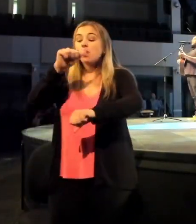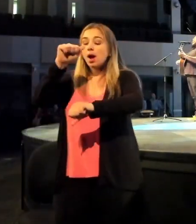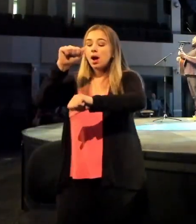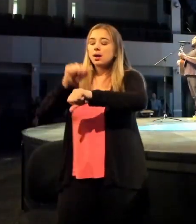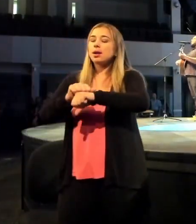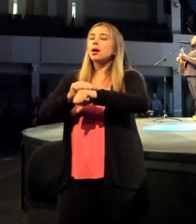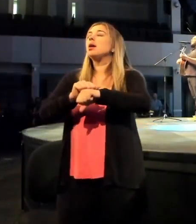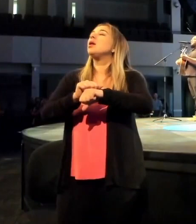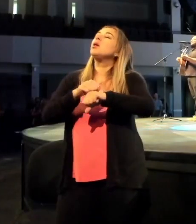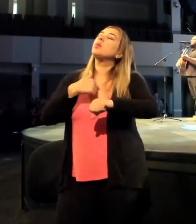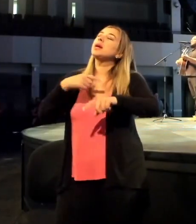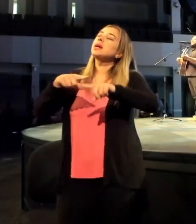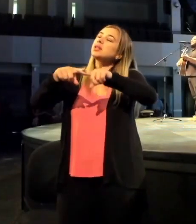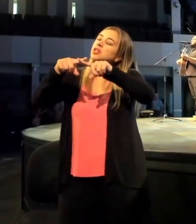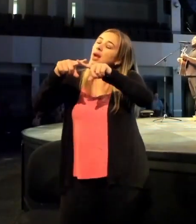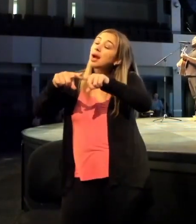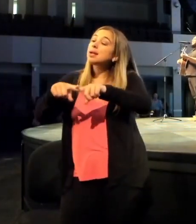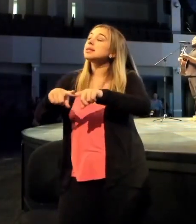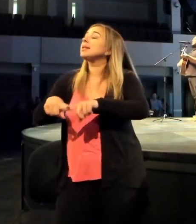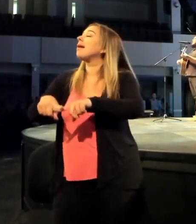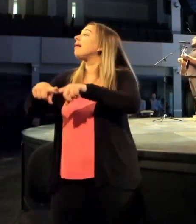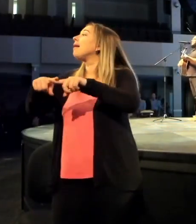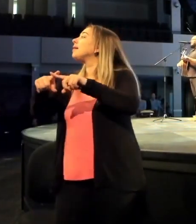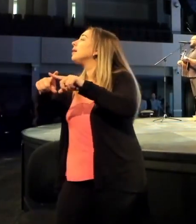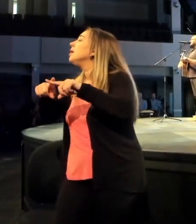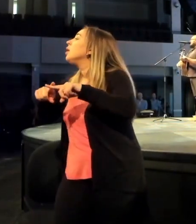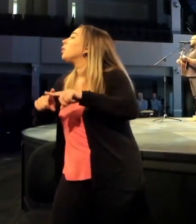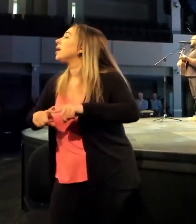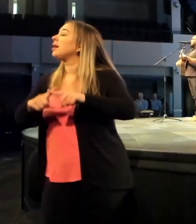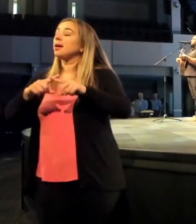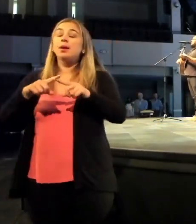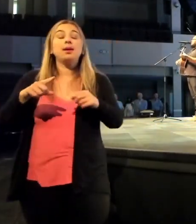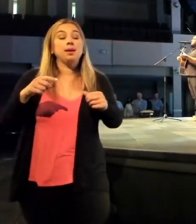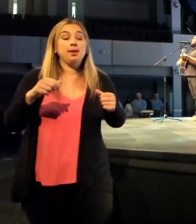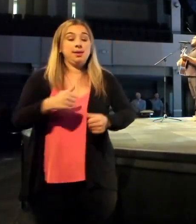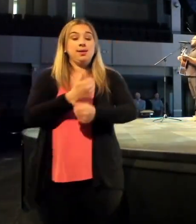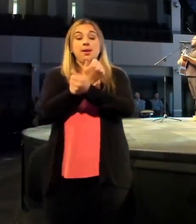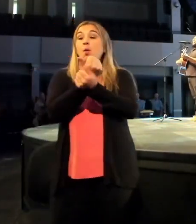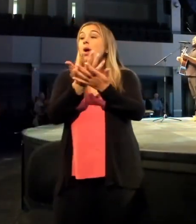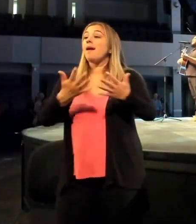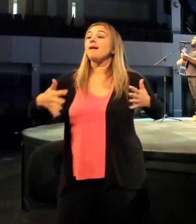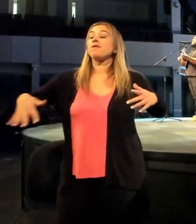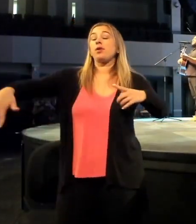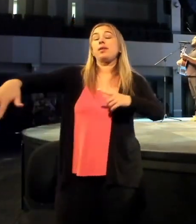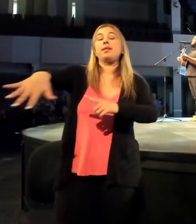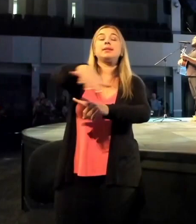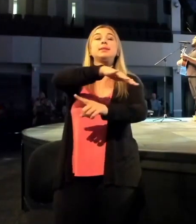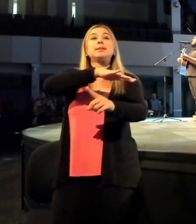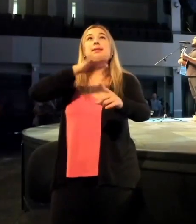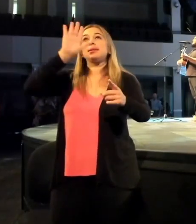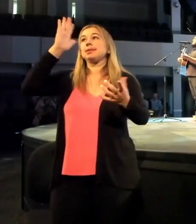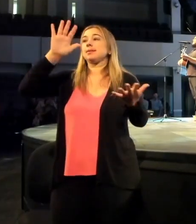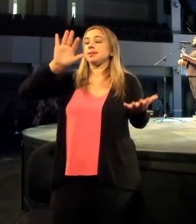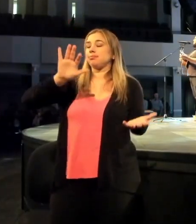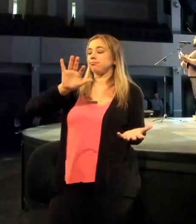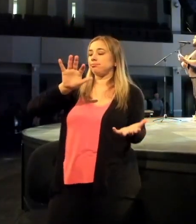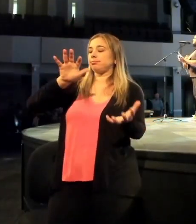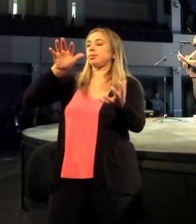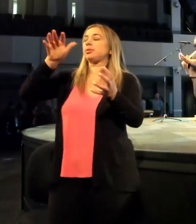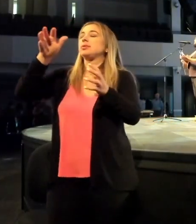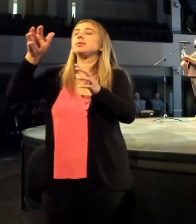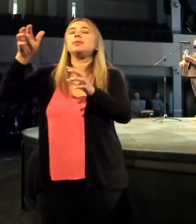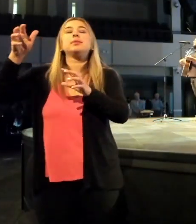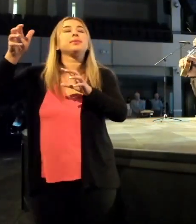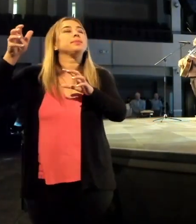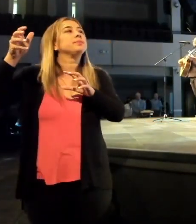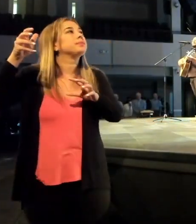the rock on which I stand, when everything around me is shaking.